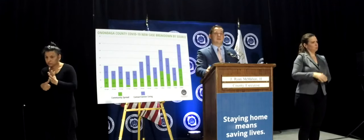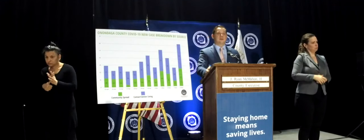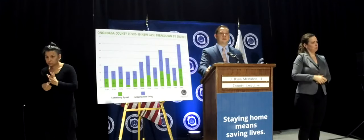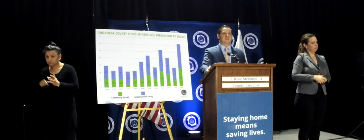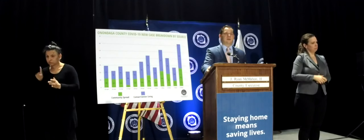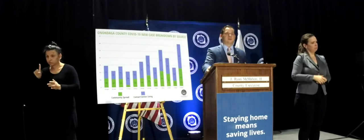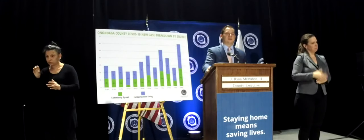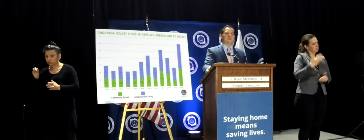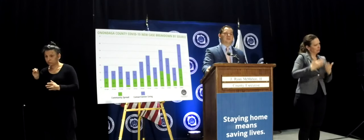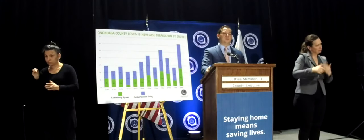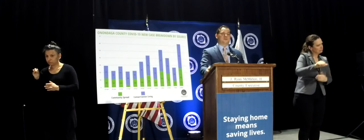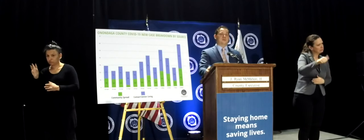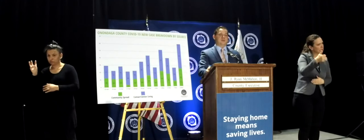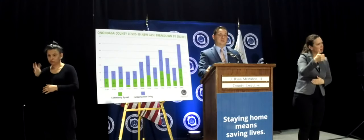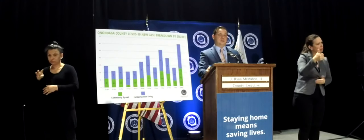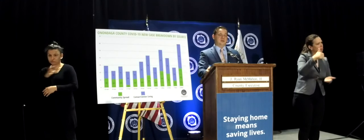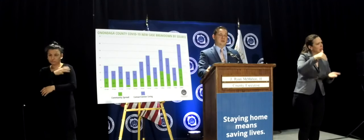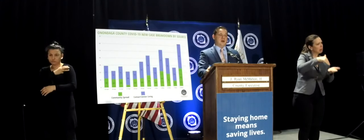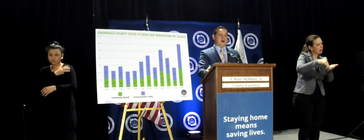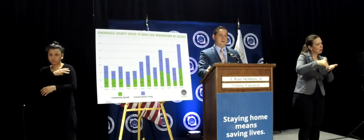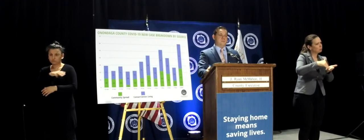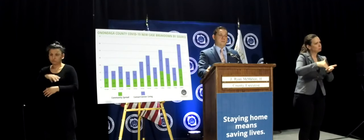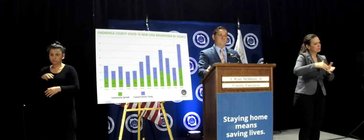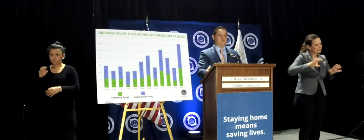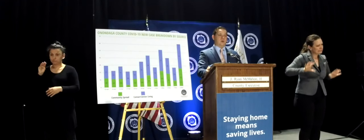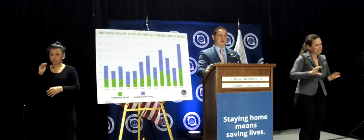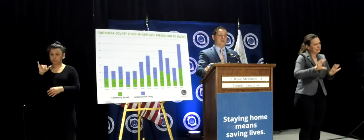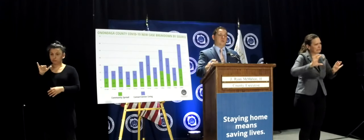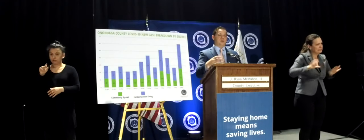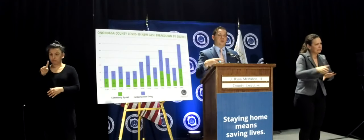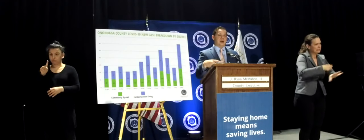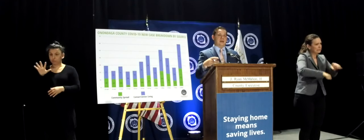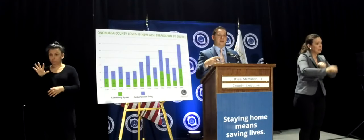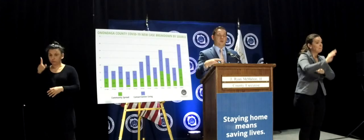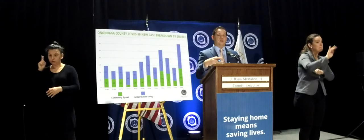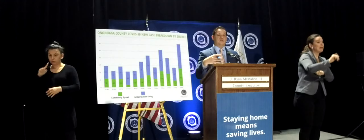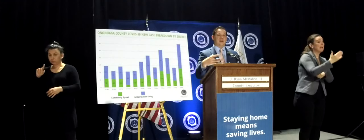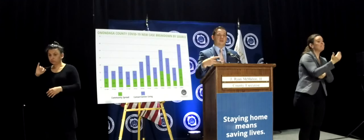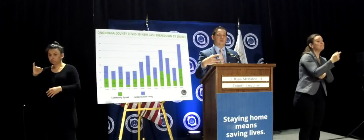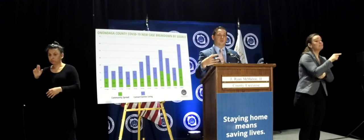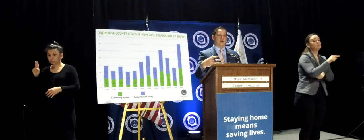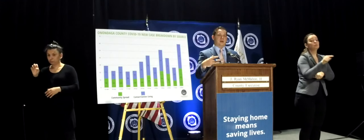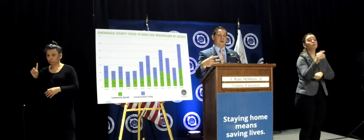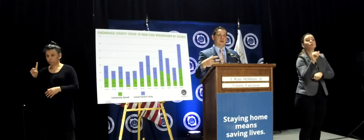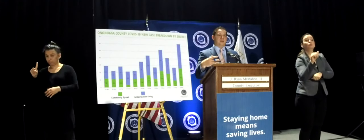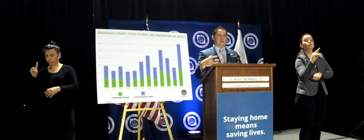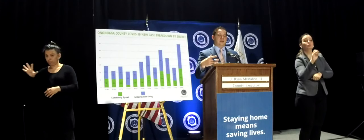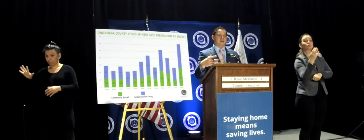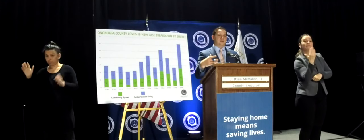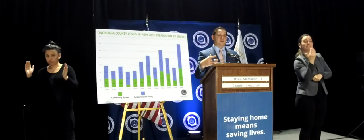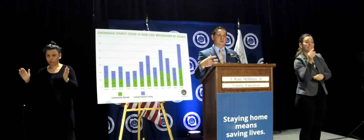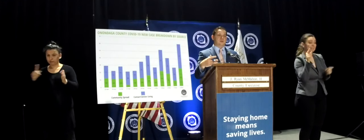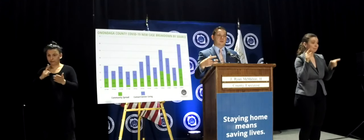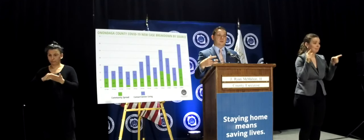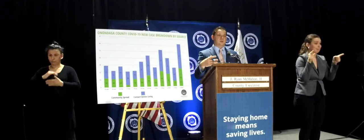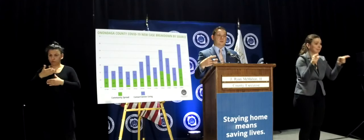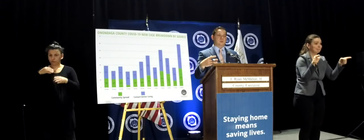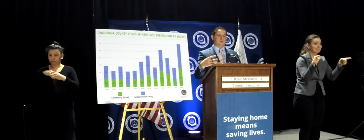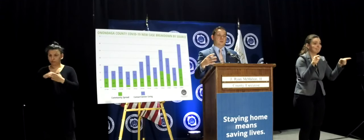tests May 15th to June 15th. So how can we do that in the most effective way that tells